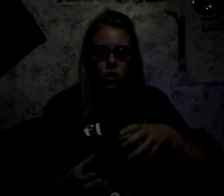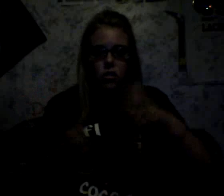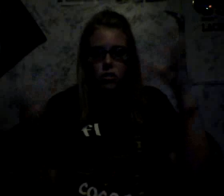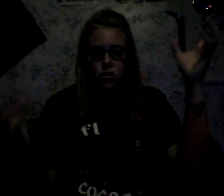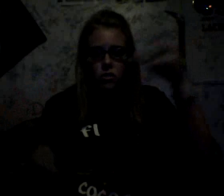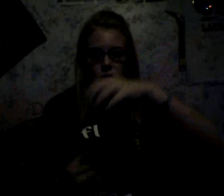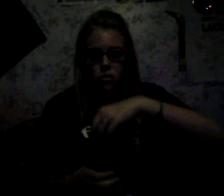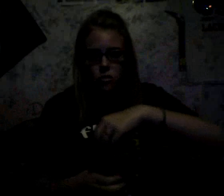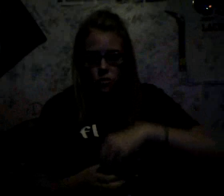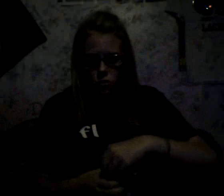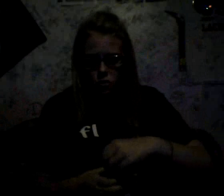charge.